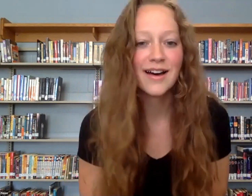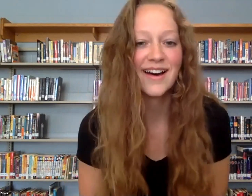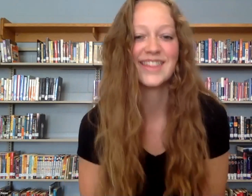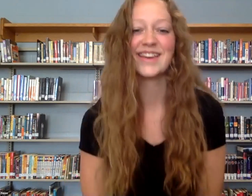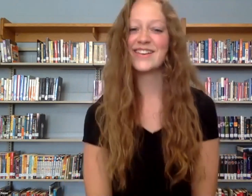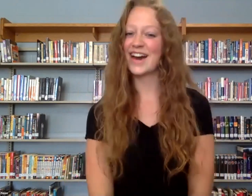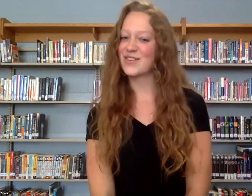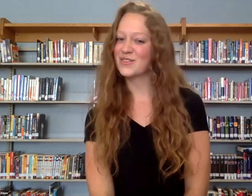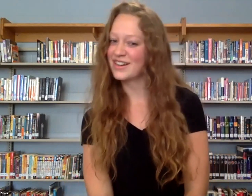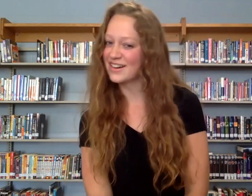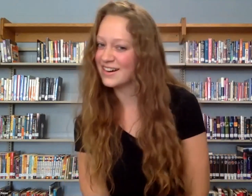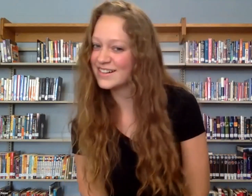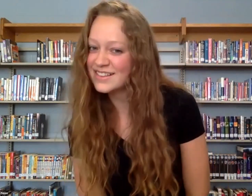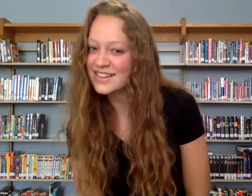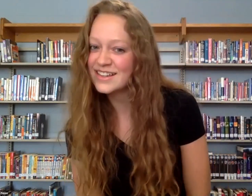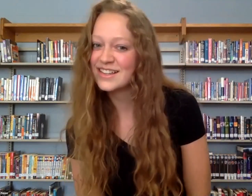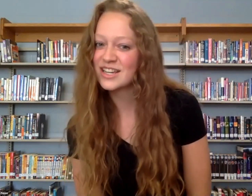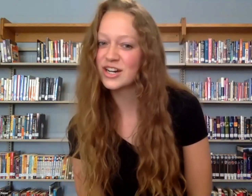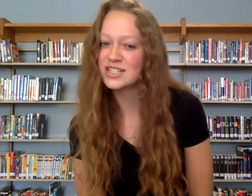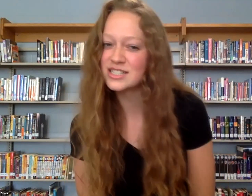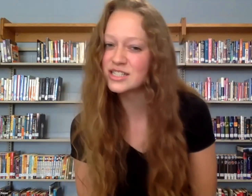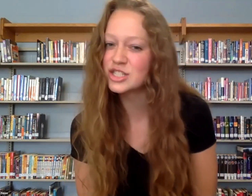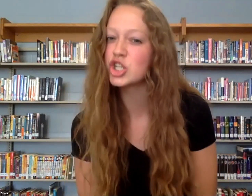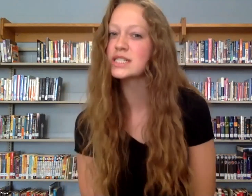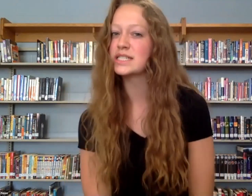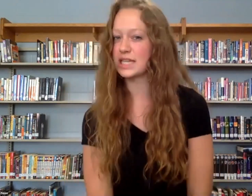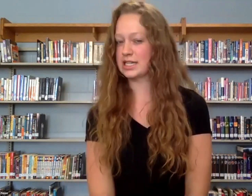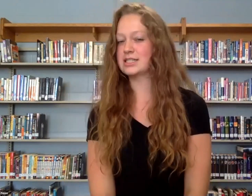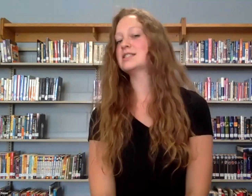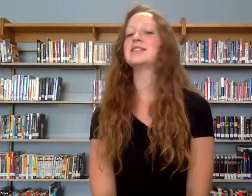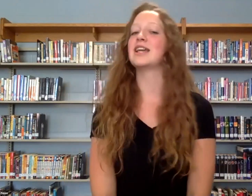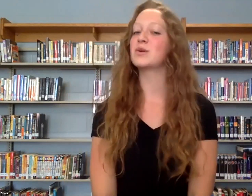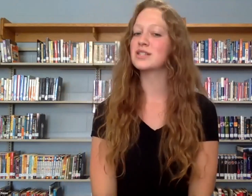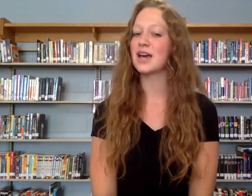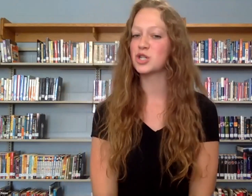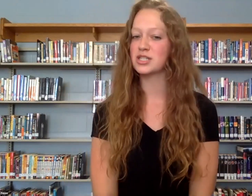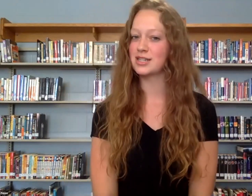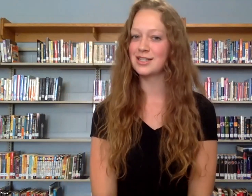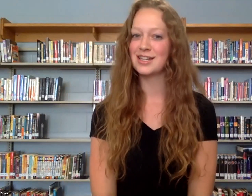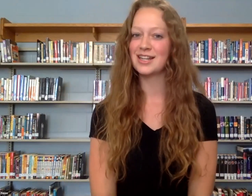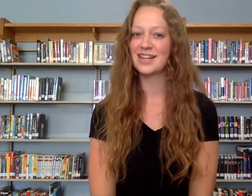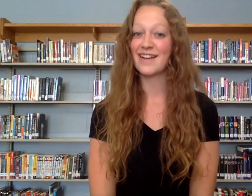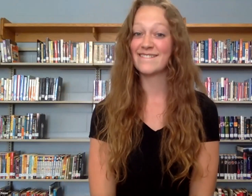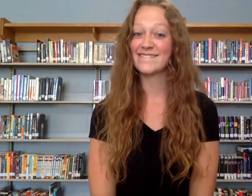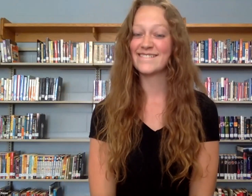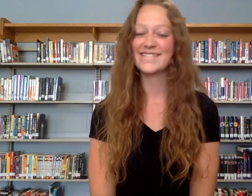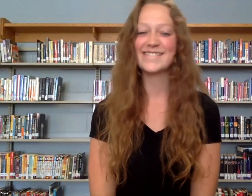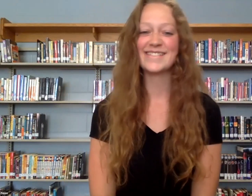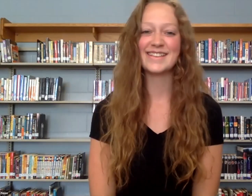I think we have a winner. The I correct think answer so is too. Tristan. Did anyone type Tristan? Ah, yep.